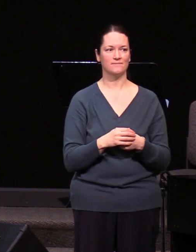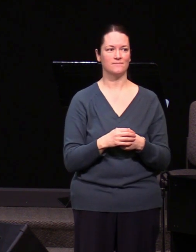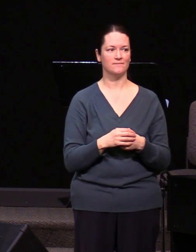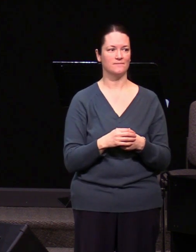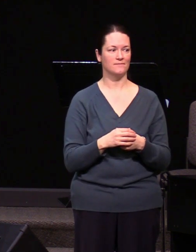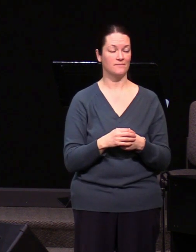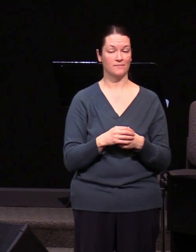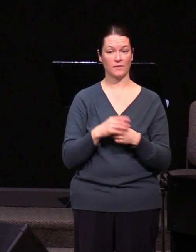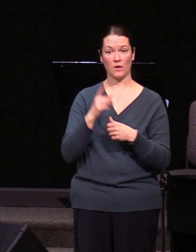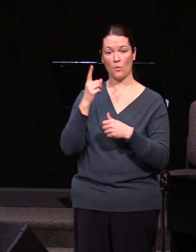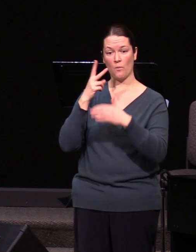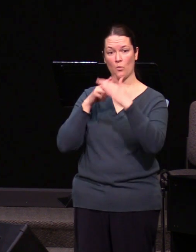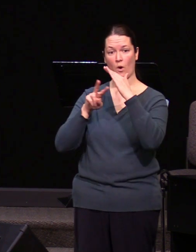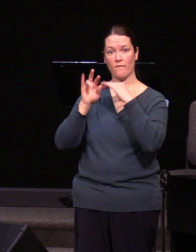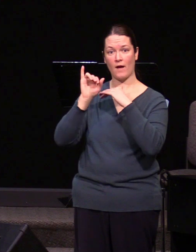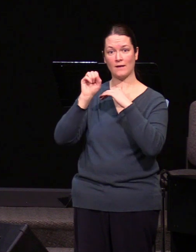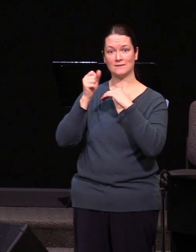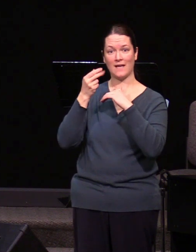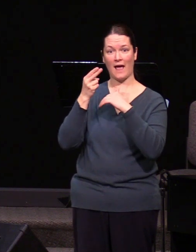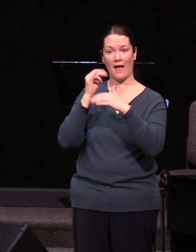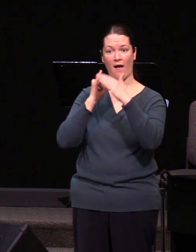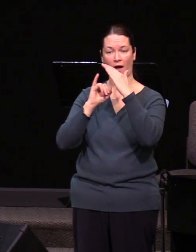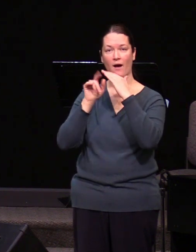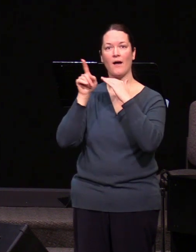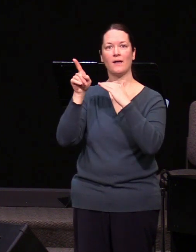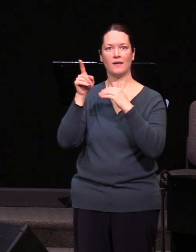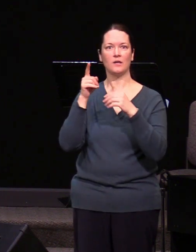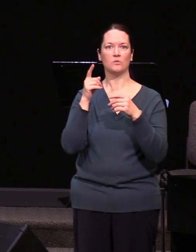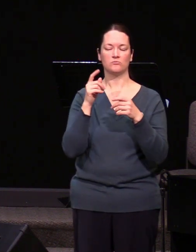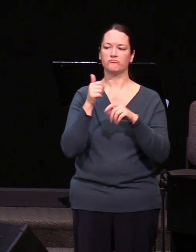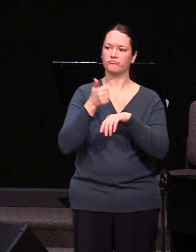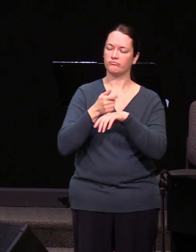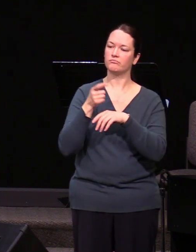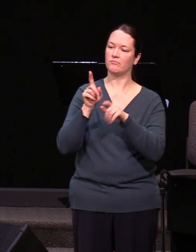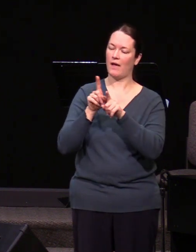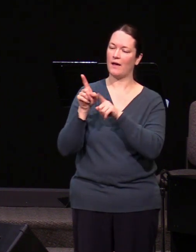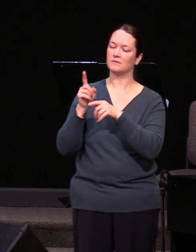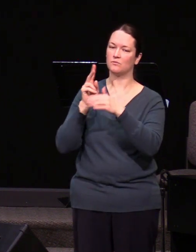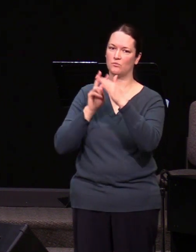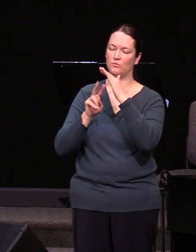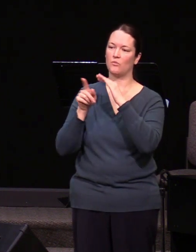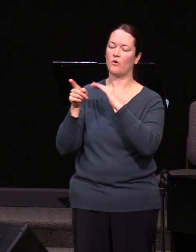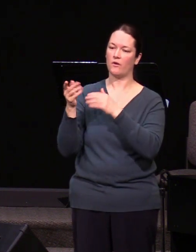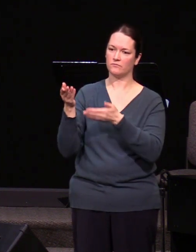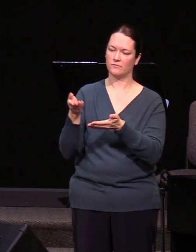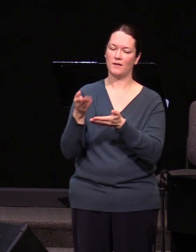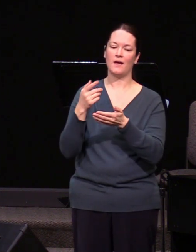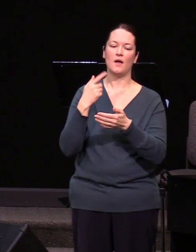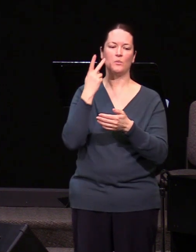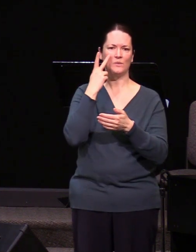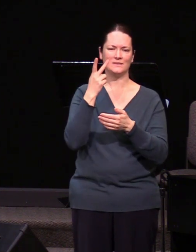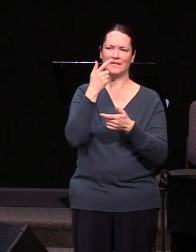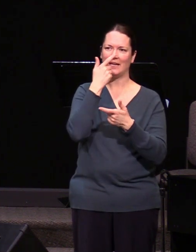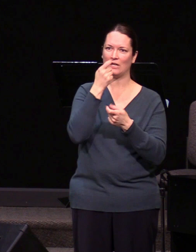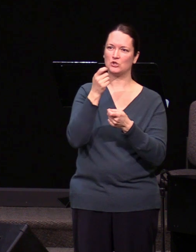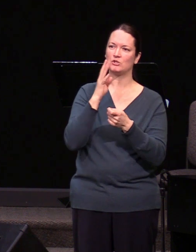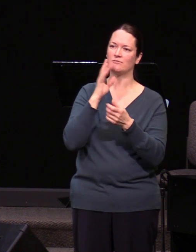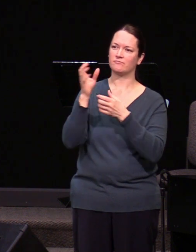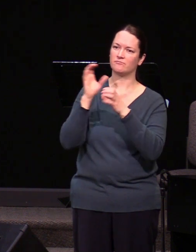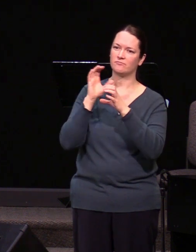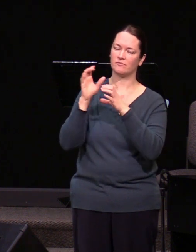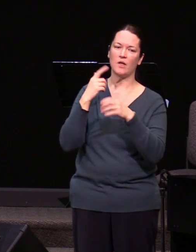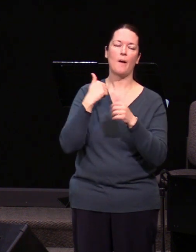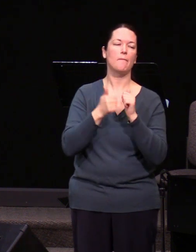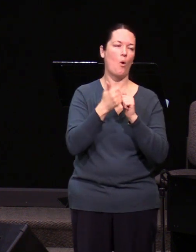When the prophet Isaiah was first commissioned into his role as a prophet, we see this interesting exchange that most of us have